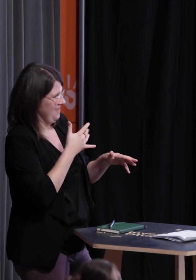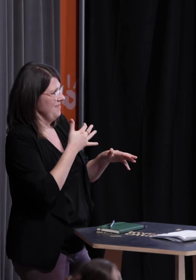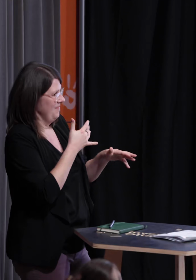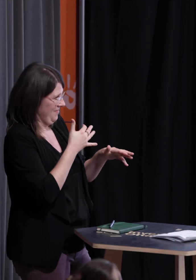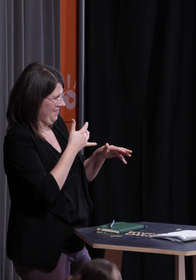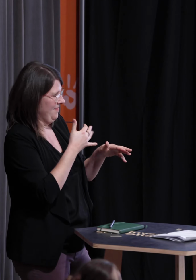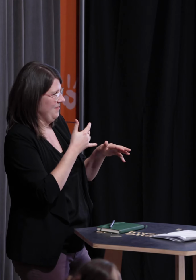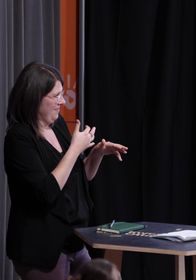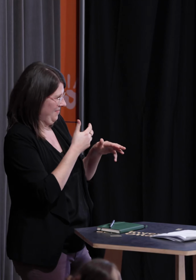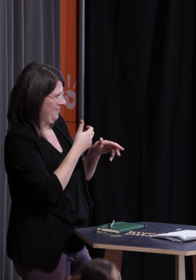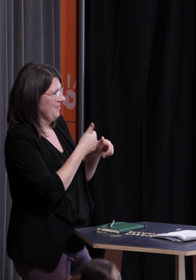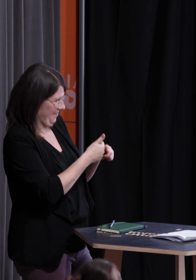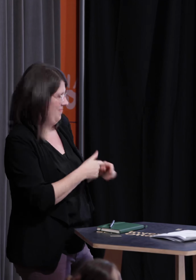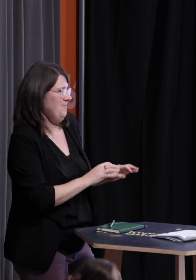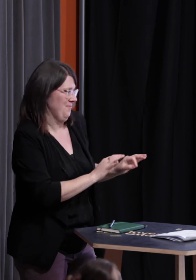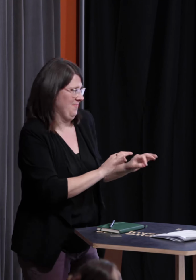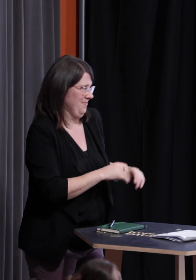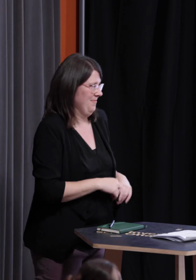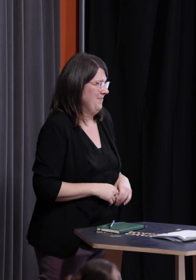spoken languages.